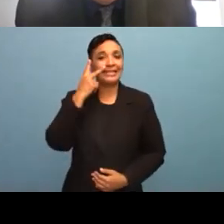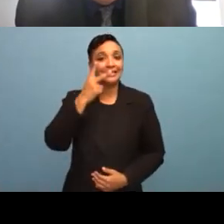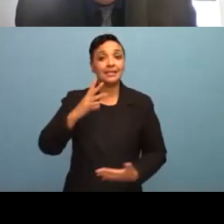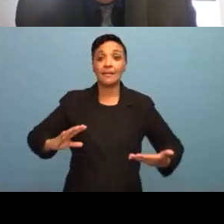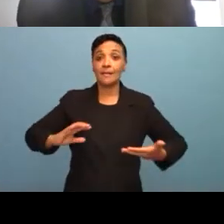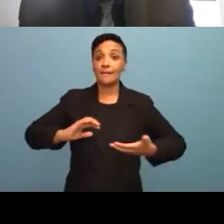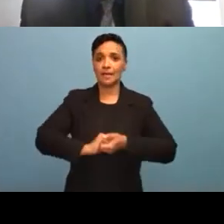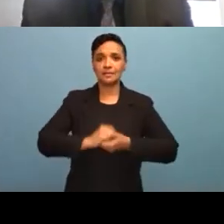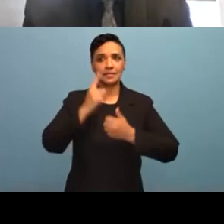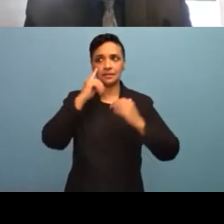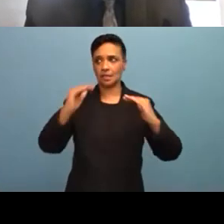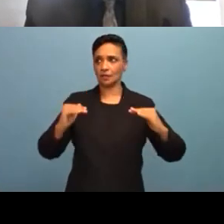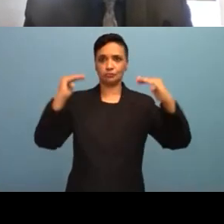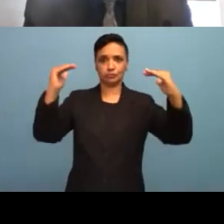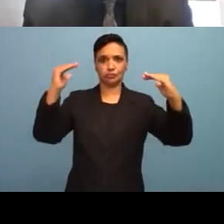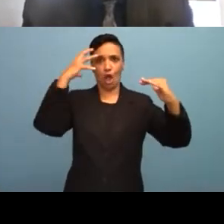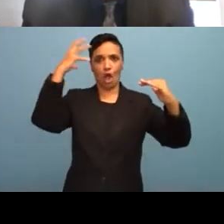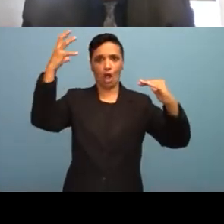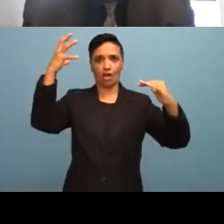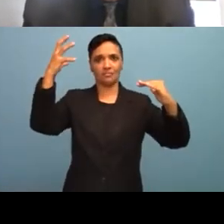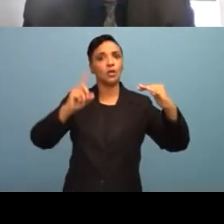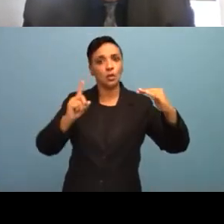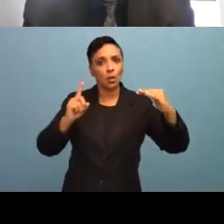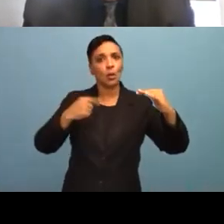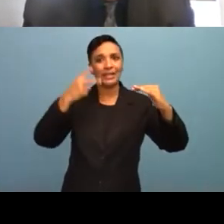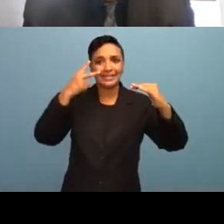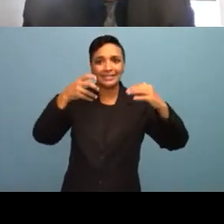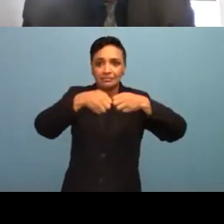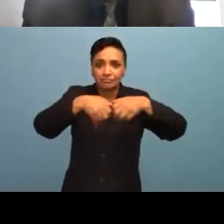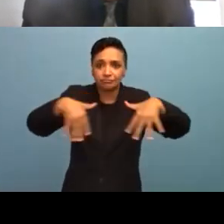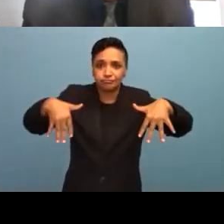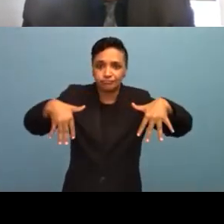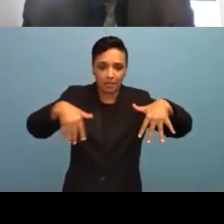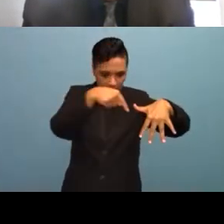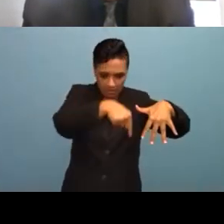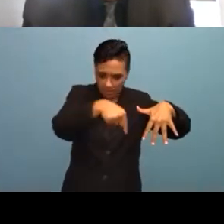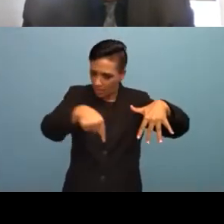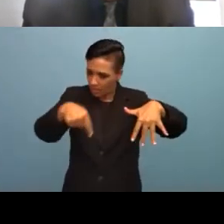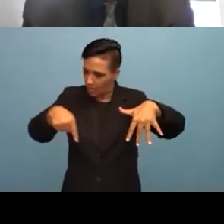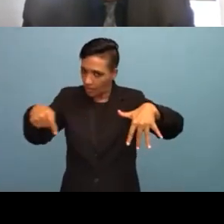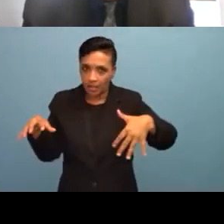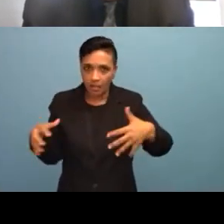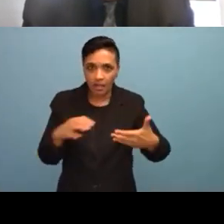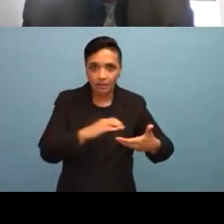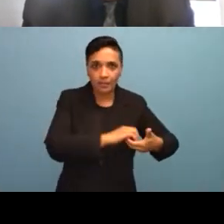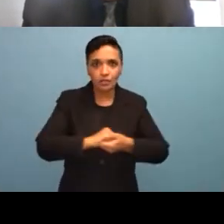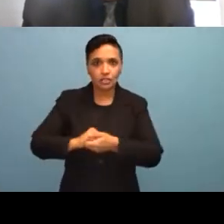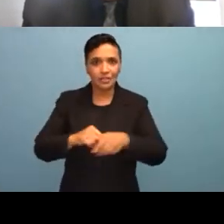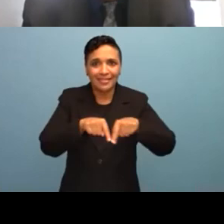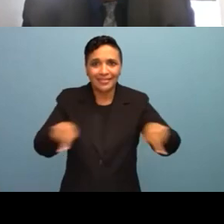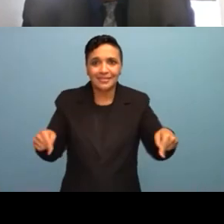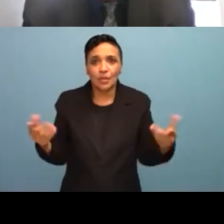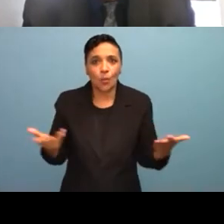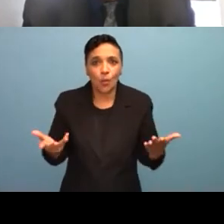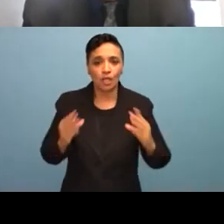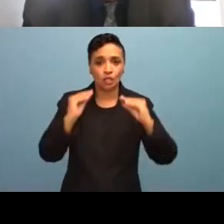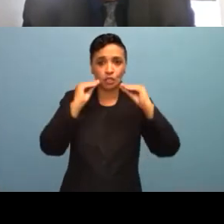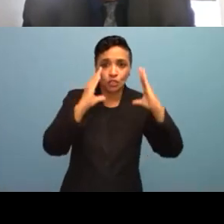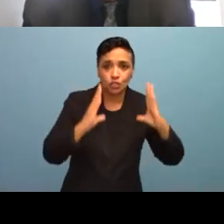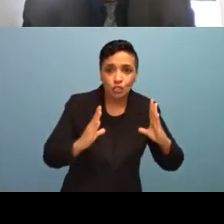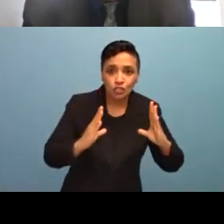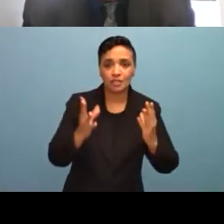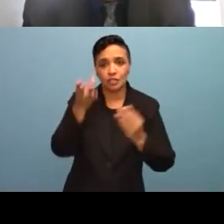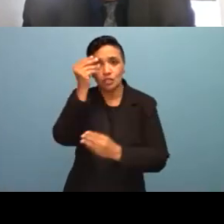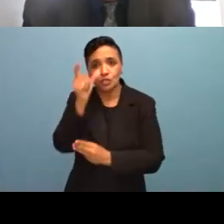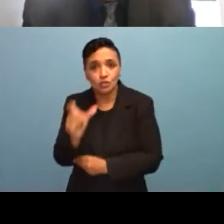high level, it's within, right? Within the full ecosystem that's around a child. So we're looking, we work with teachers, the students, with community